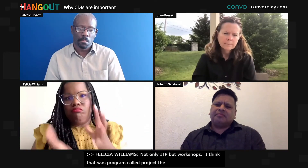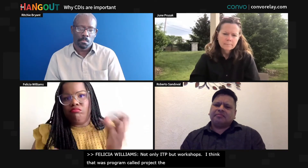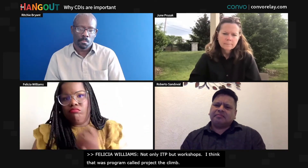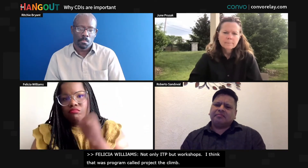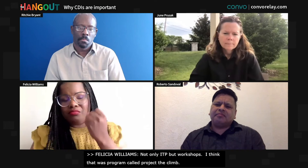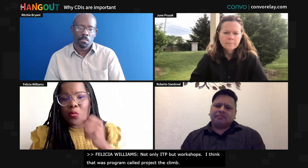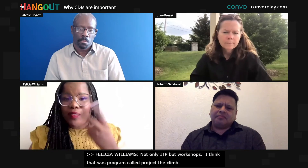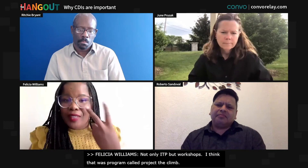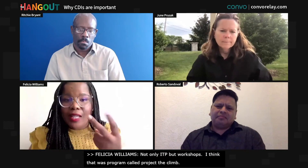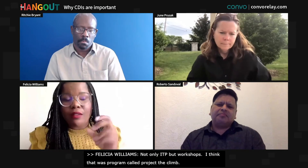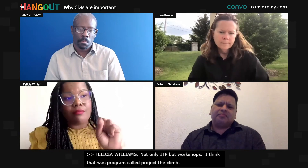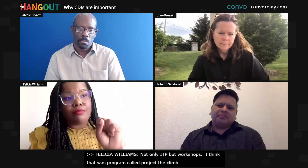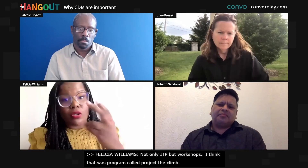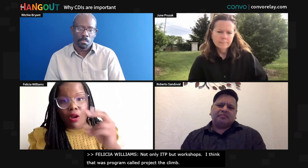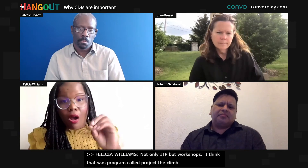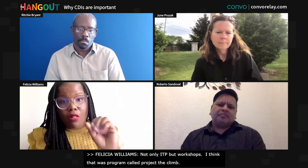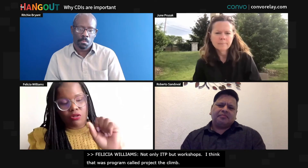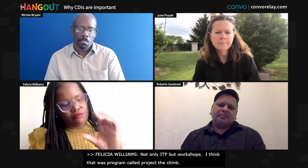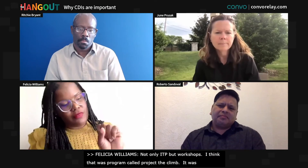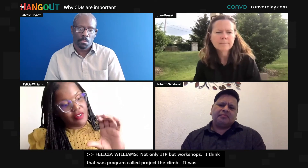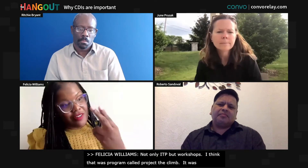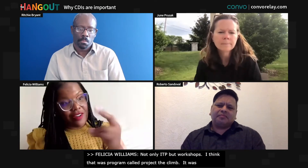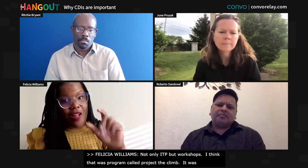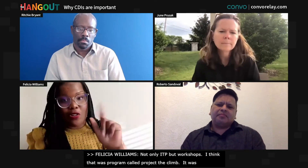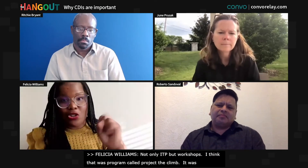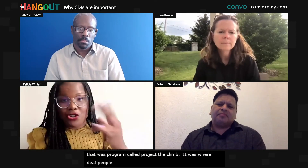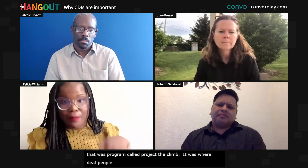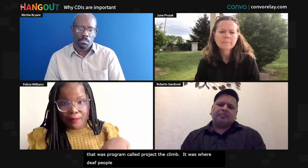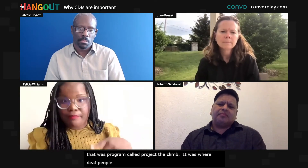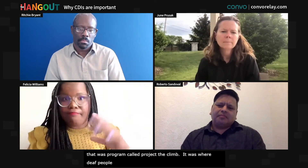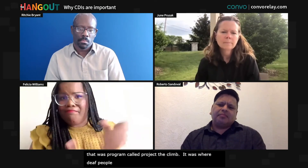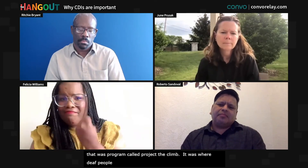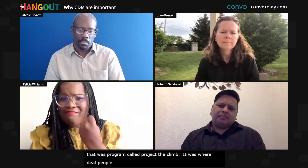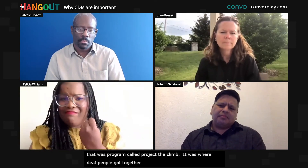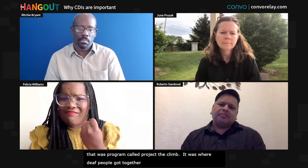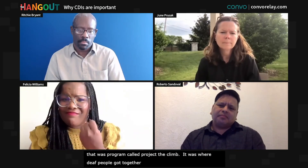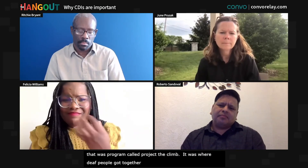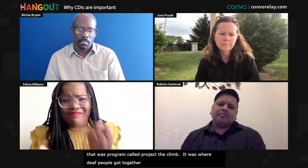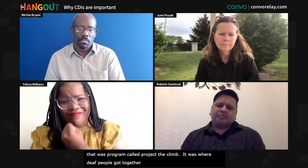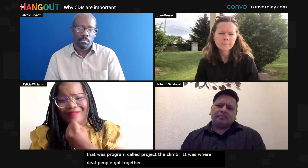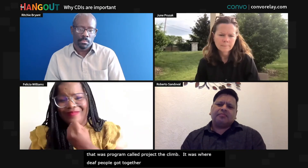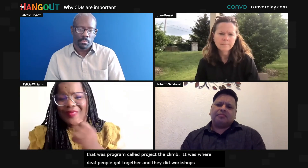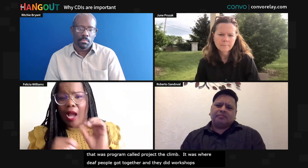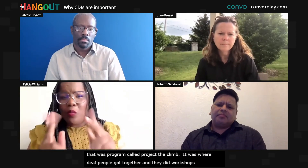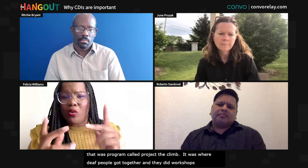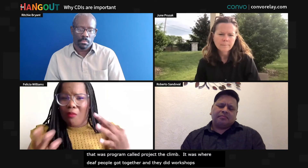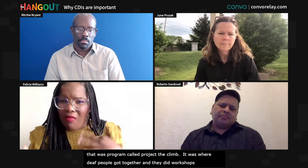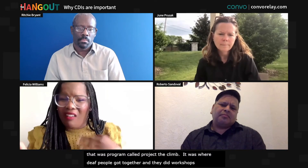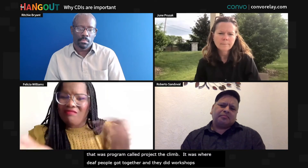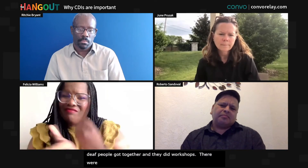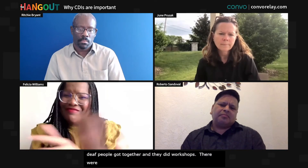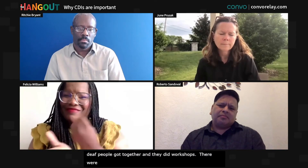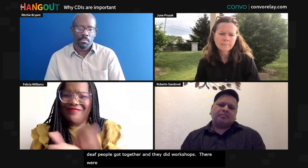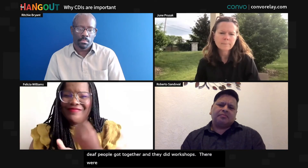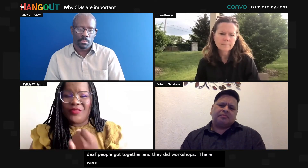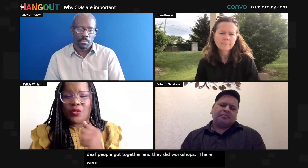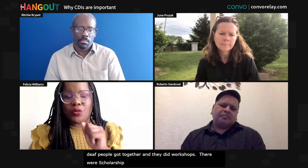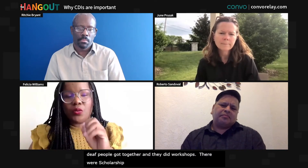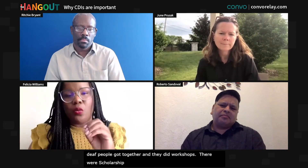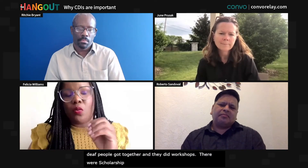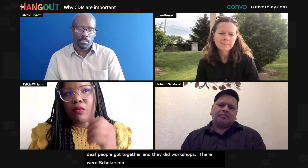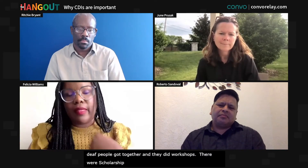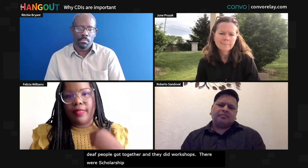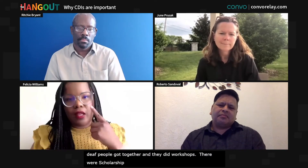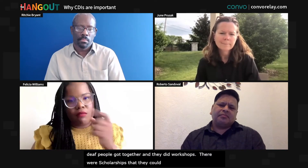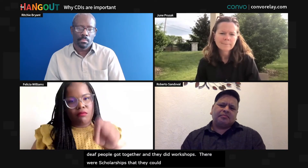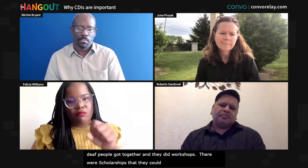deaf people got together and they did workshops, and there were scholarships that they could afford to go